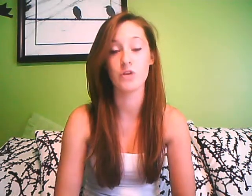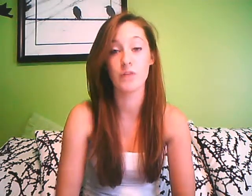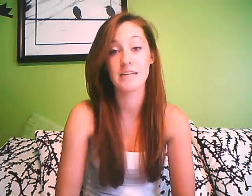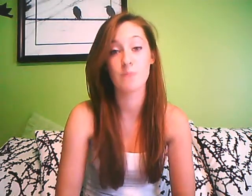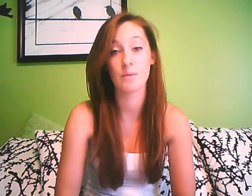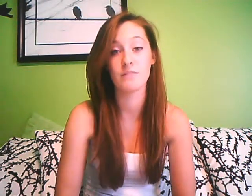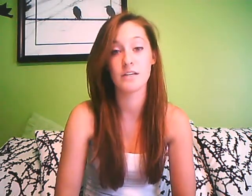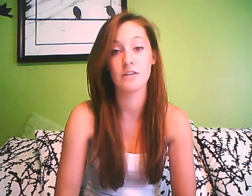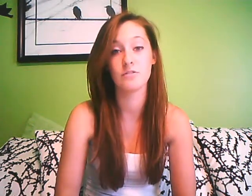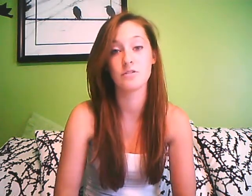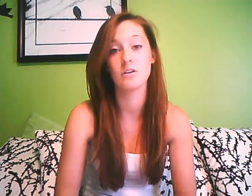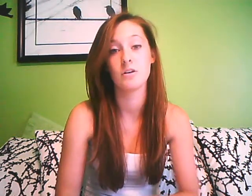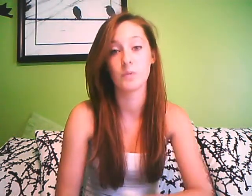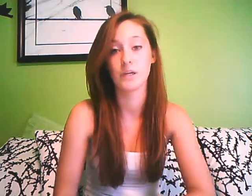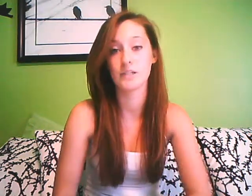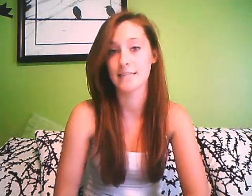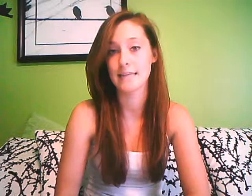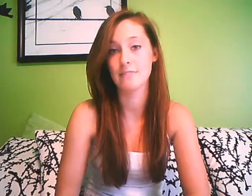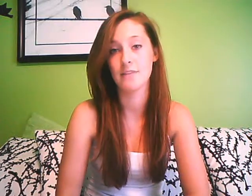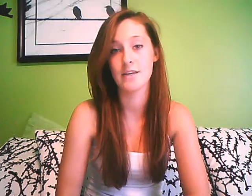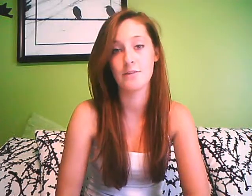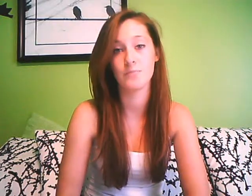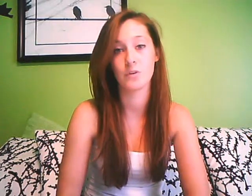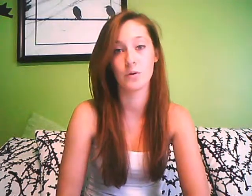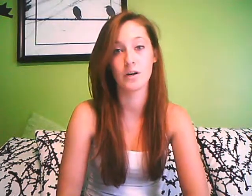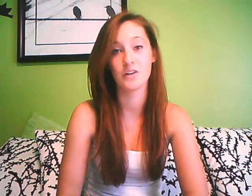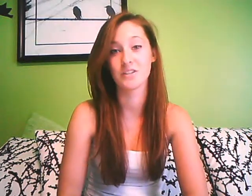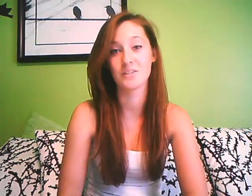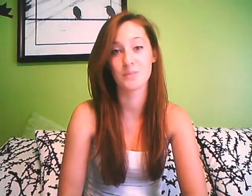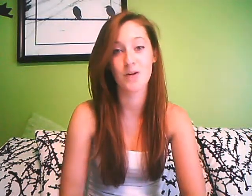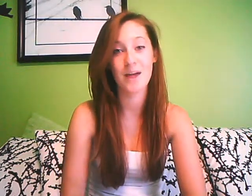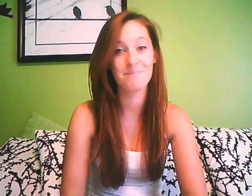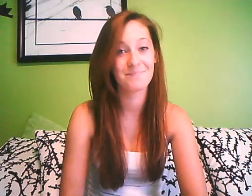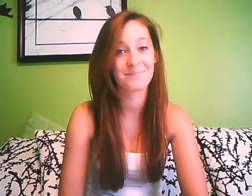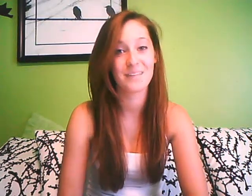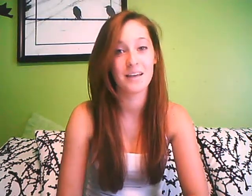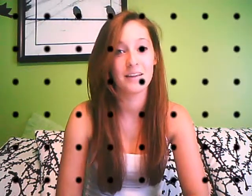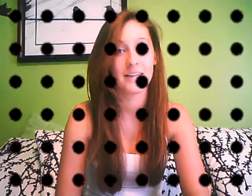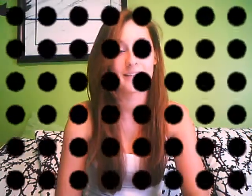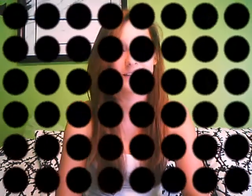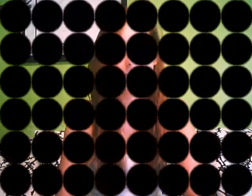liked about my videos, or you could just like the video, or you could subscribe. Thanks guys.